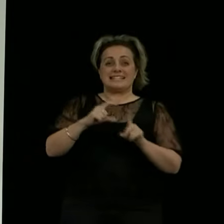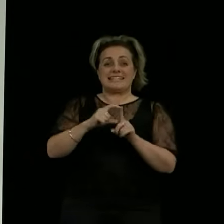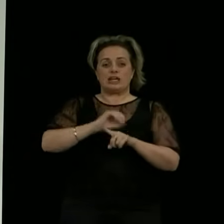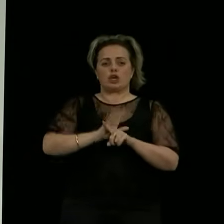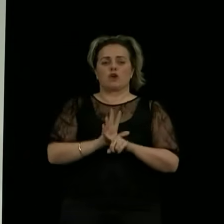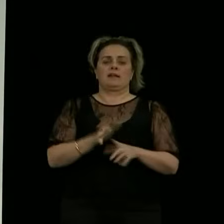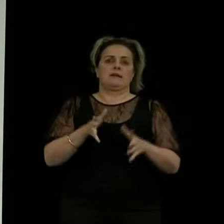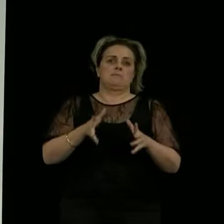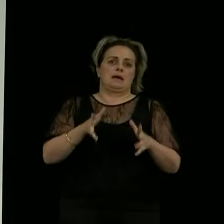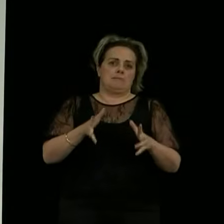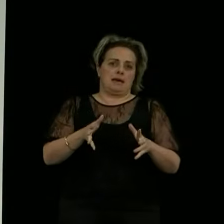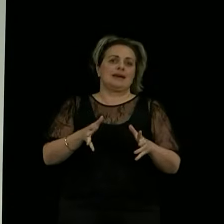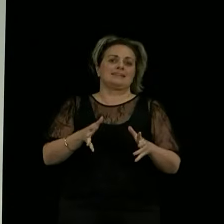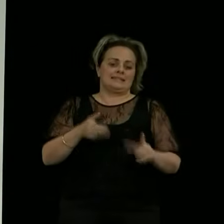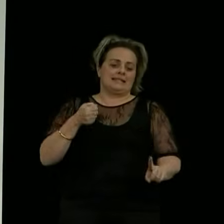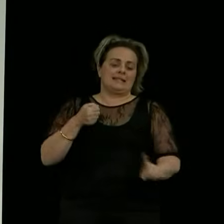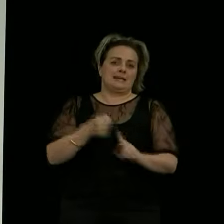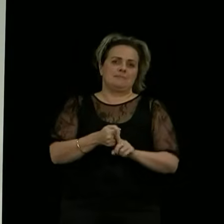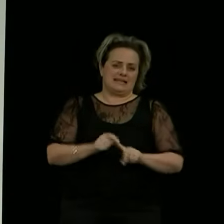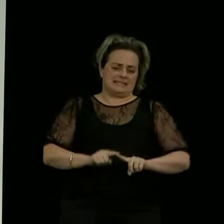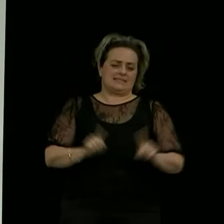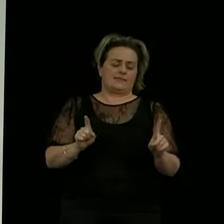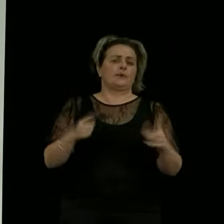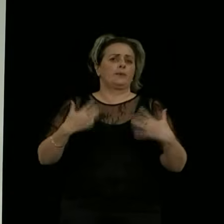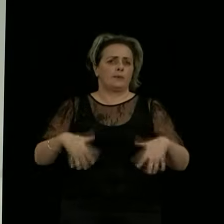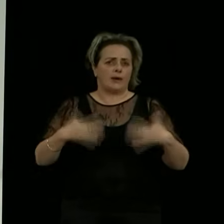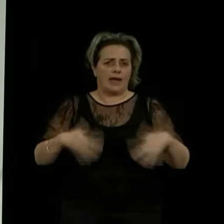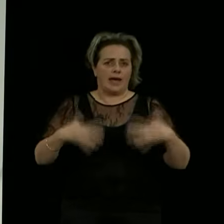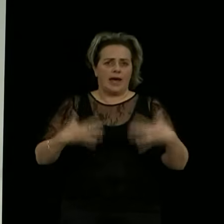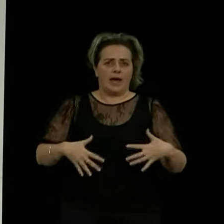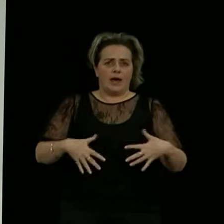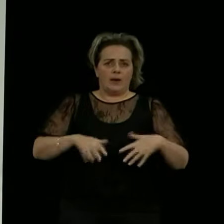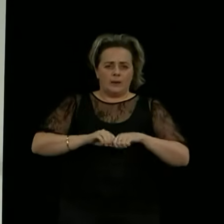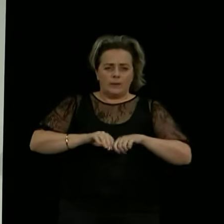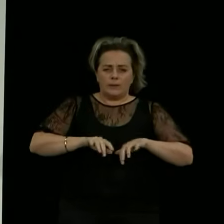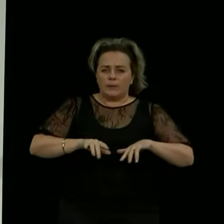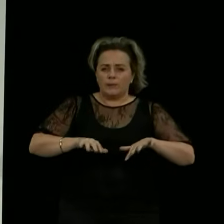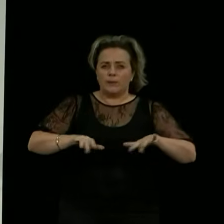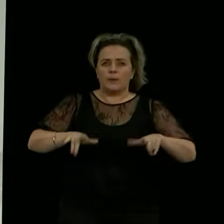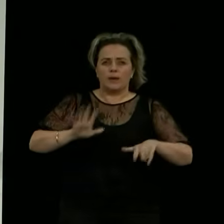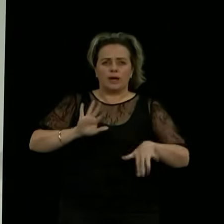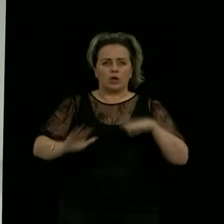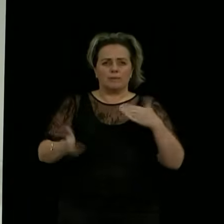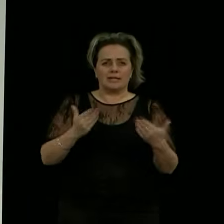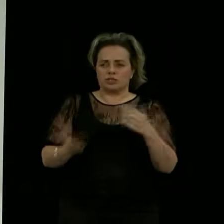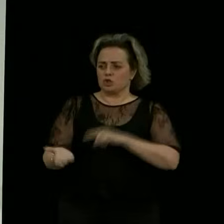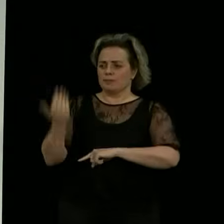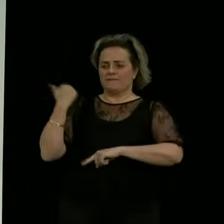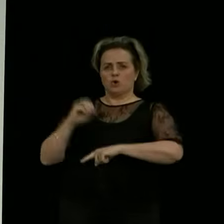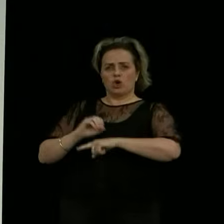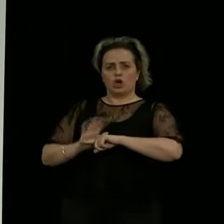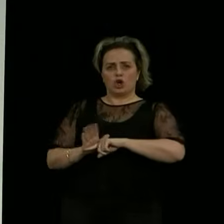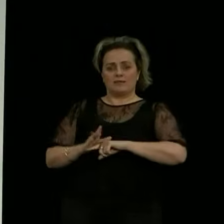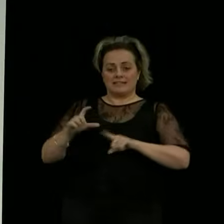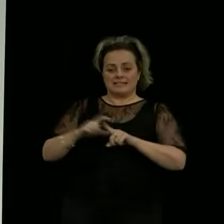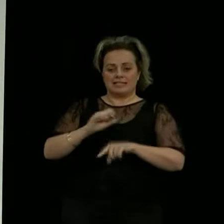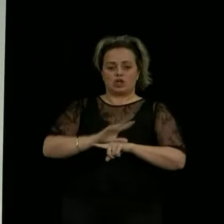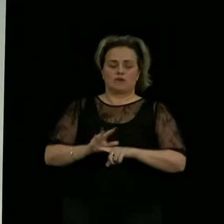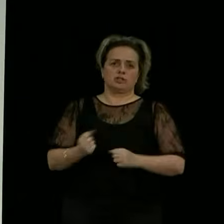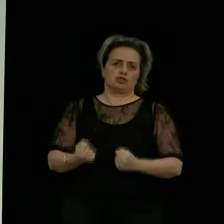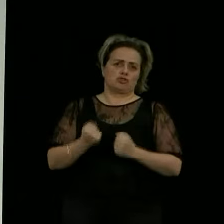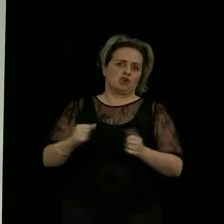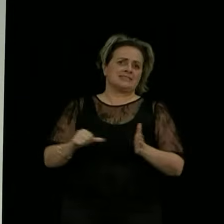has proven to be so. It's been more infectious and more persistent than the previous variants of COVID-19 that we have